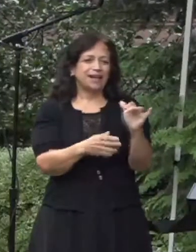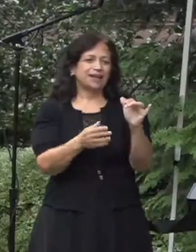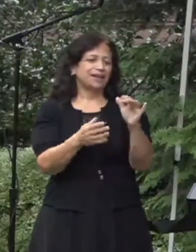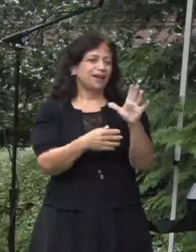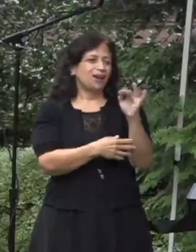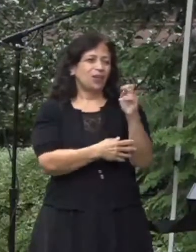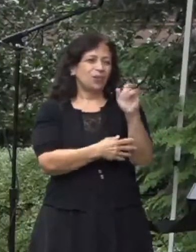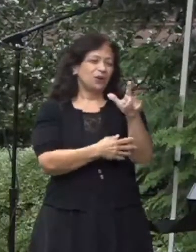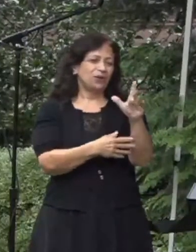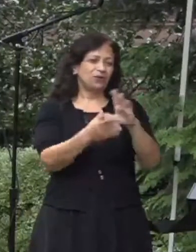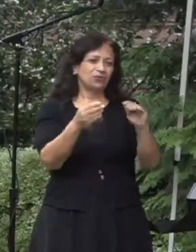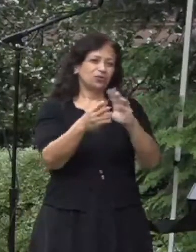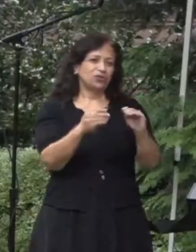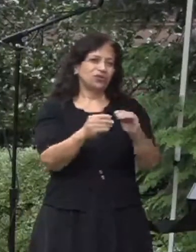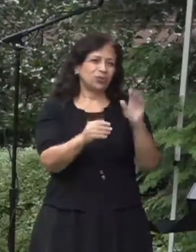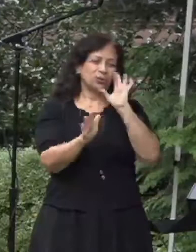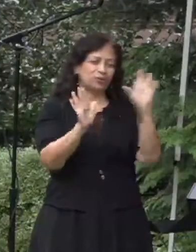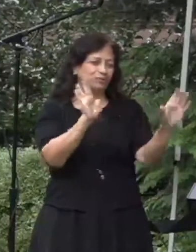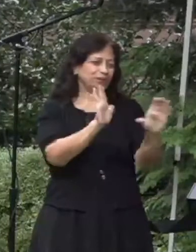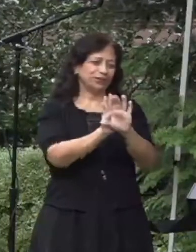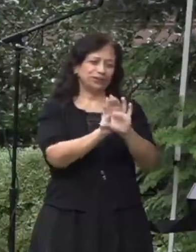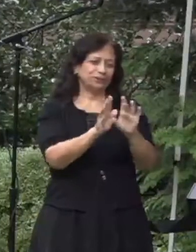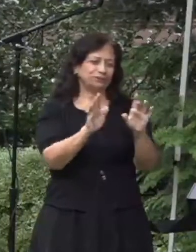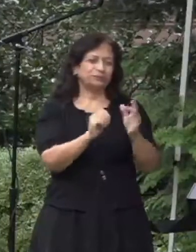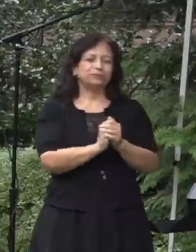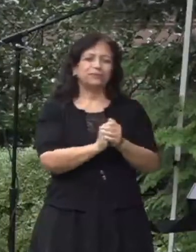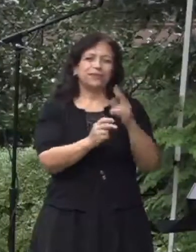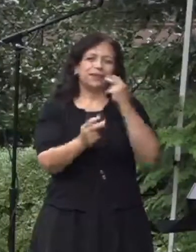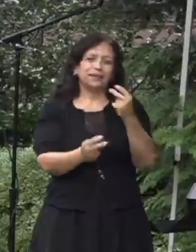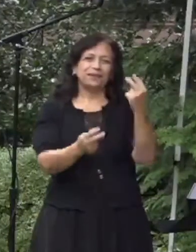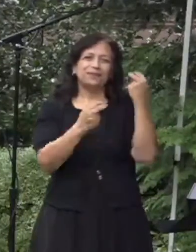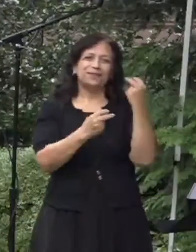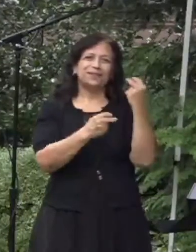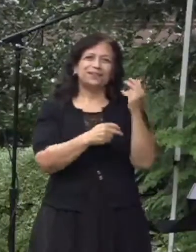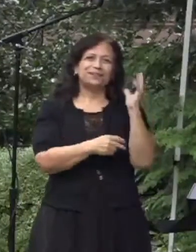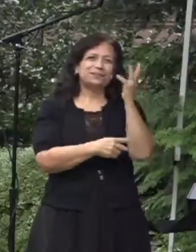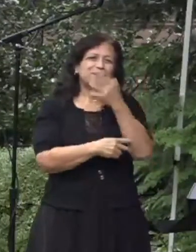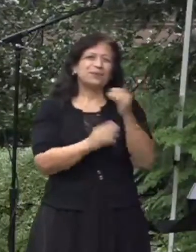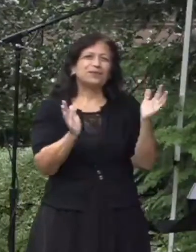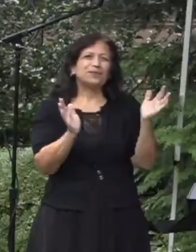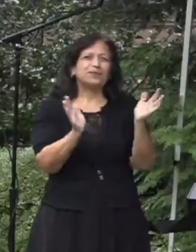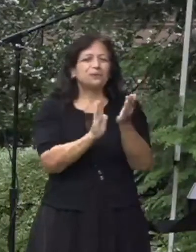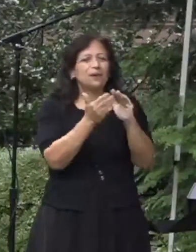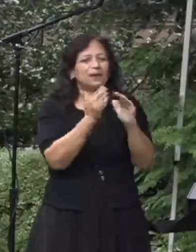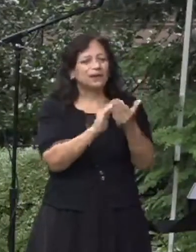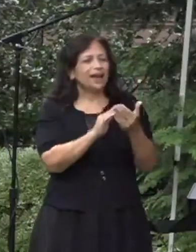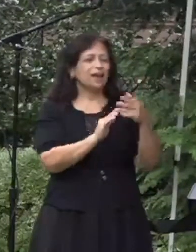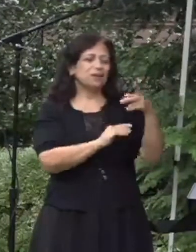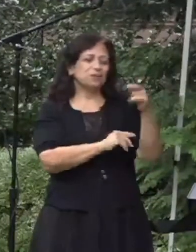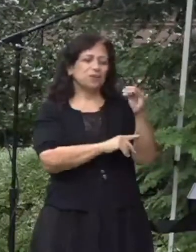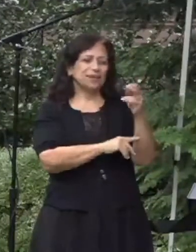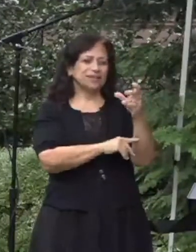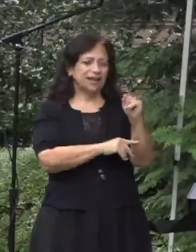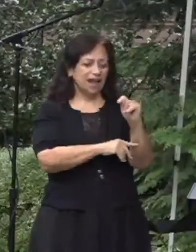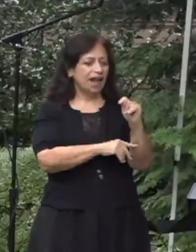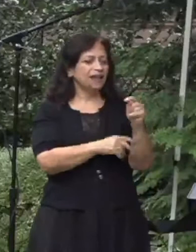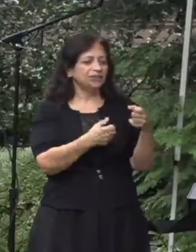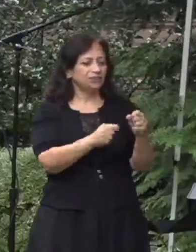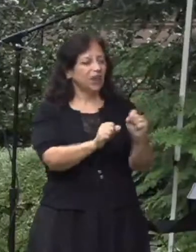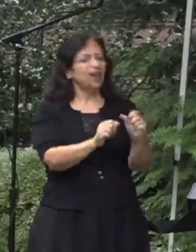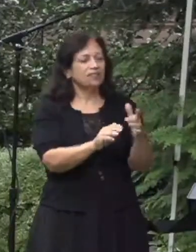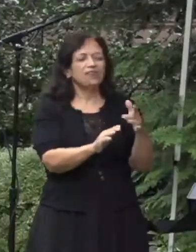storybook. And as I think back on these picturesque days on Prescott Drive, the